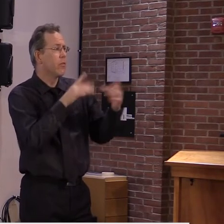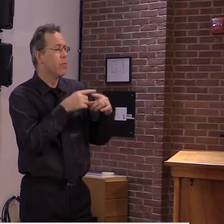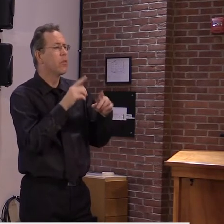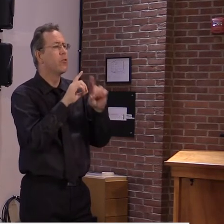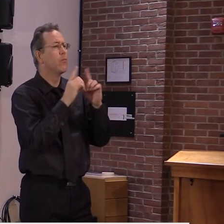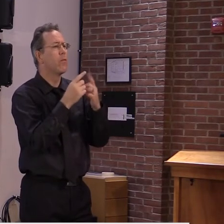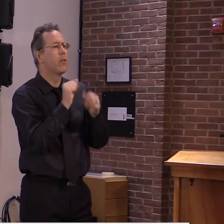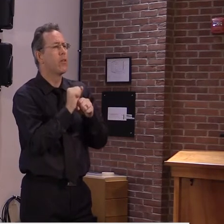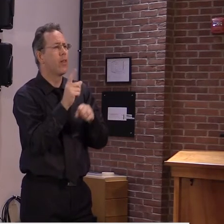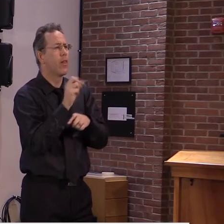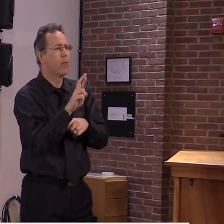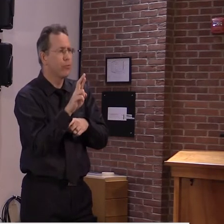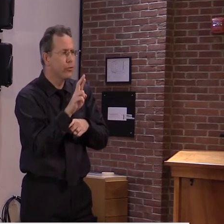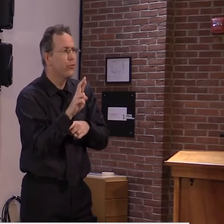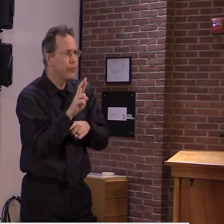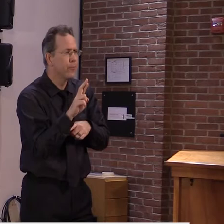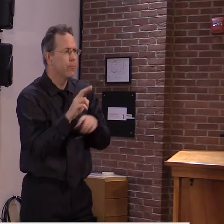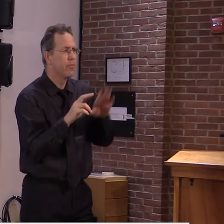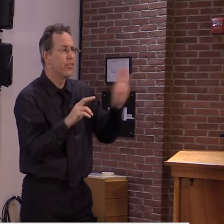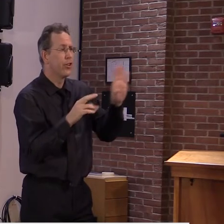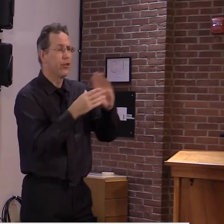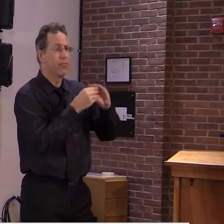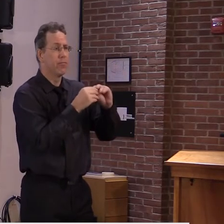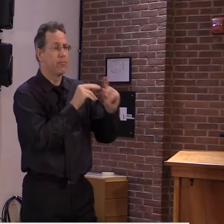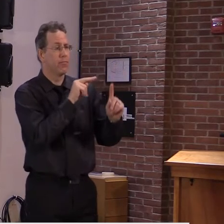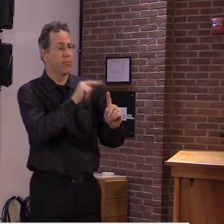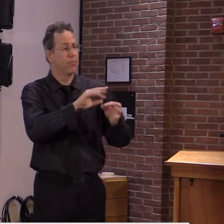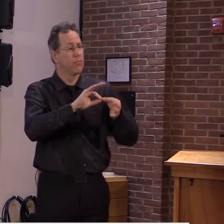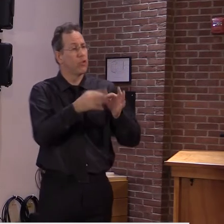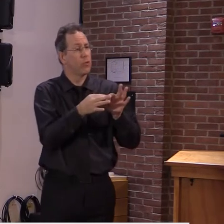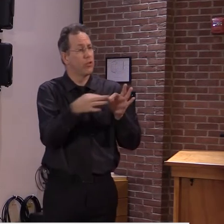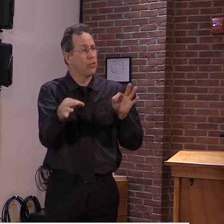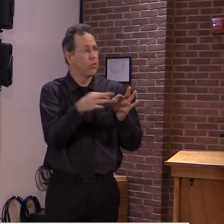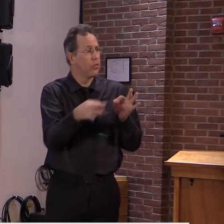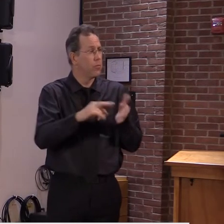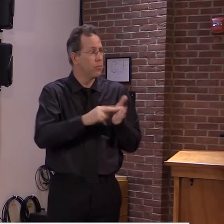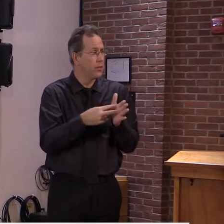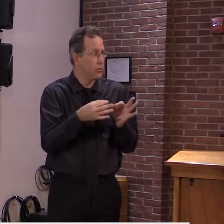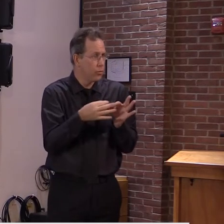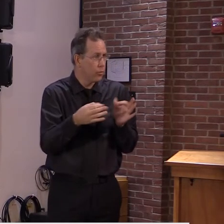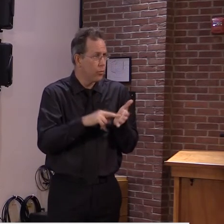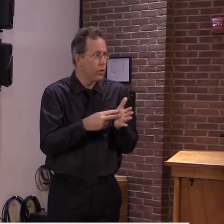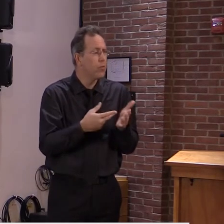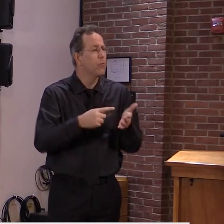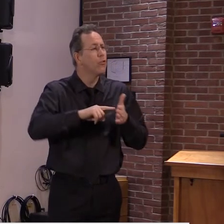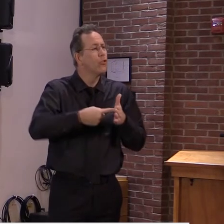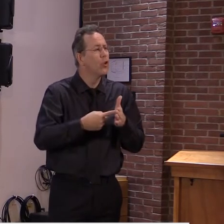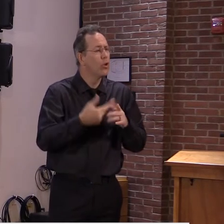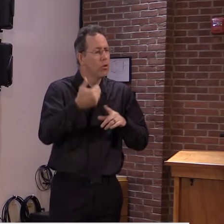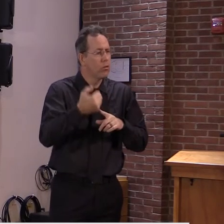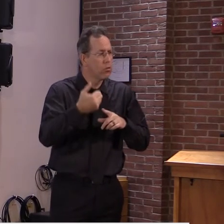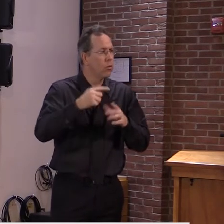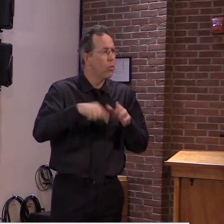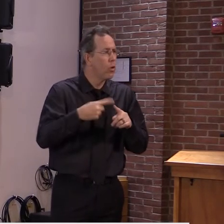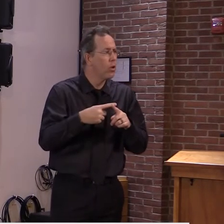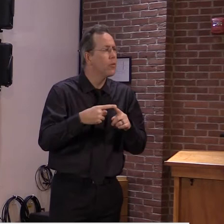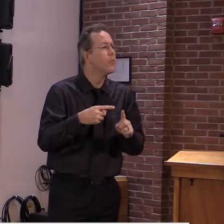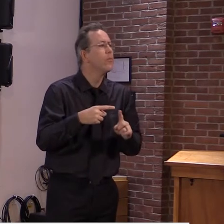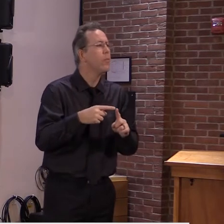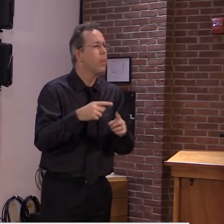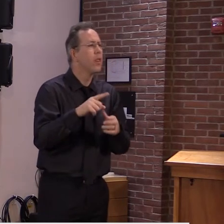initial interpretation of the language in the bill, it would start the first full week following